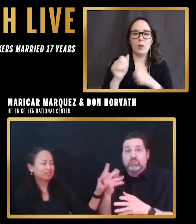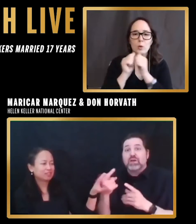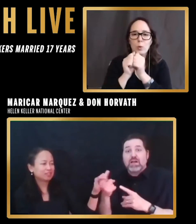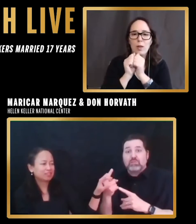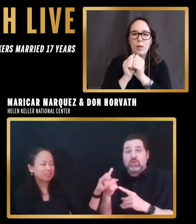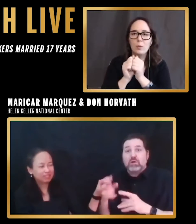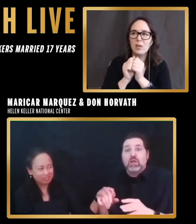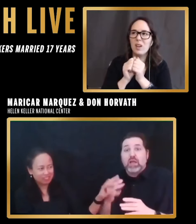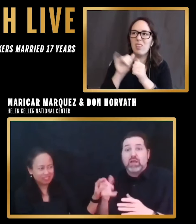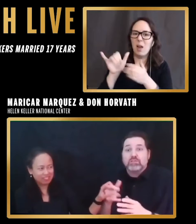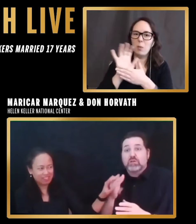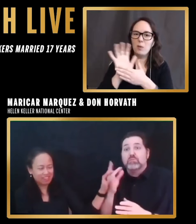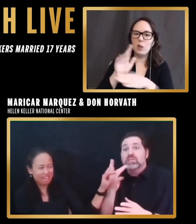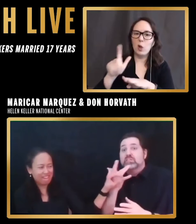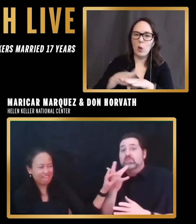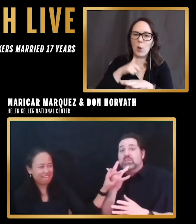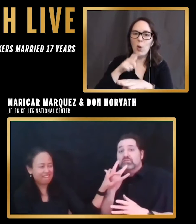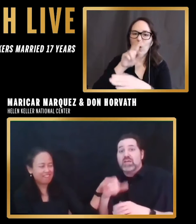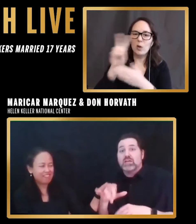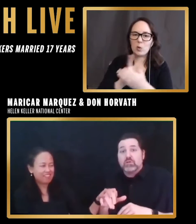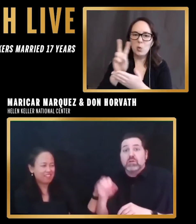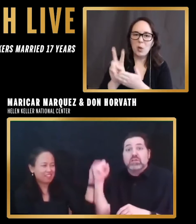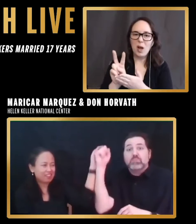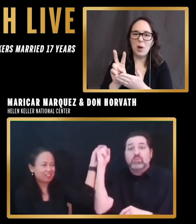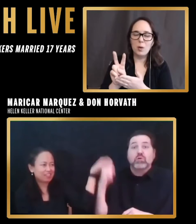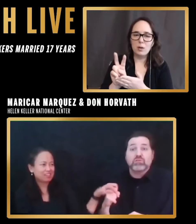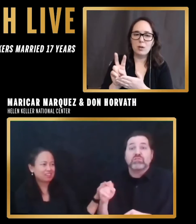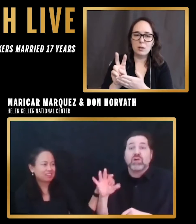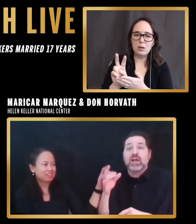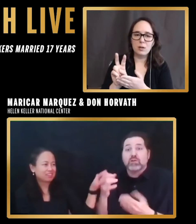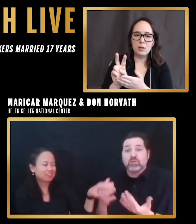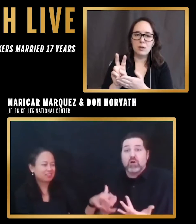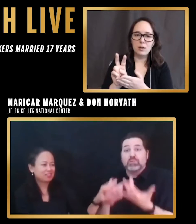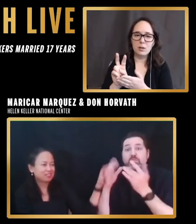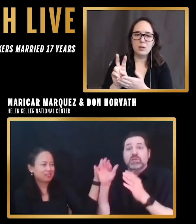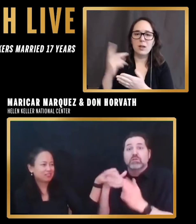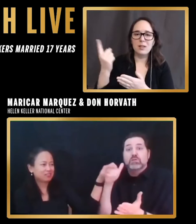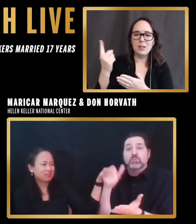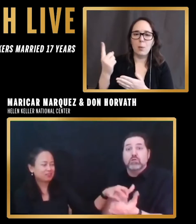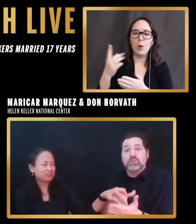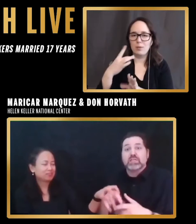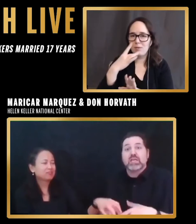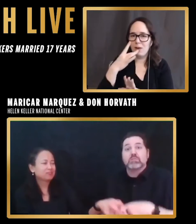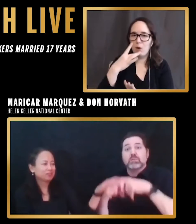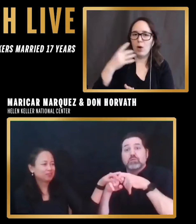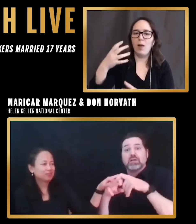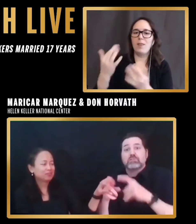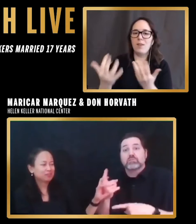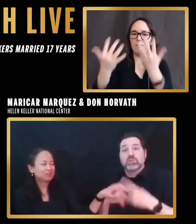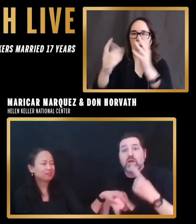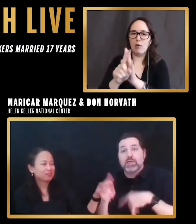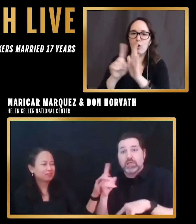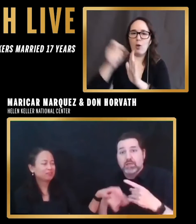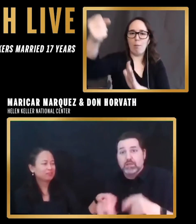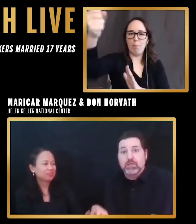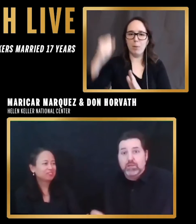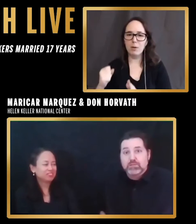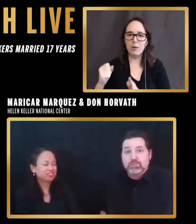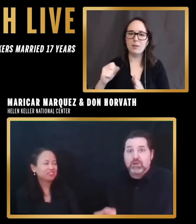hours and whatever. And somebody did me a favor. They pulled the fire alarm in the middle of the movie and it gave me a break from